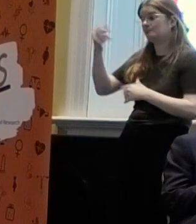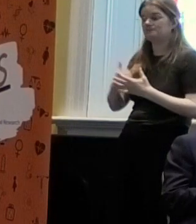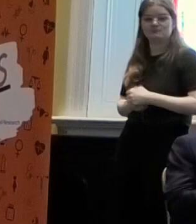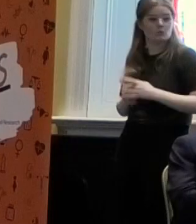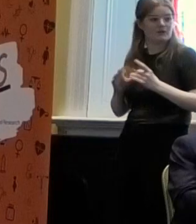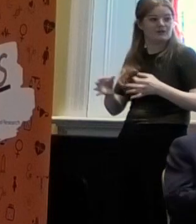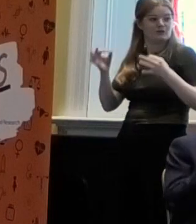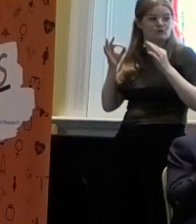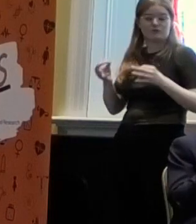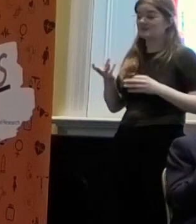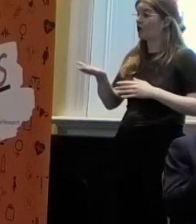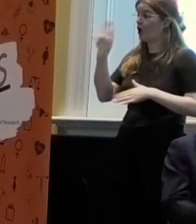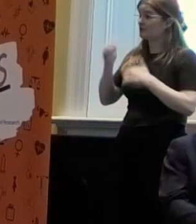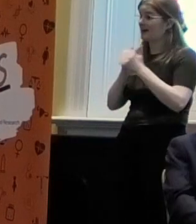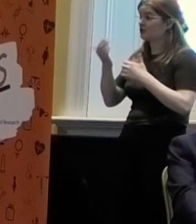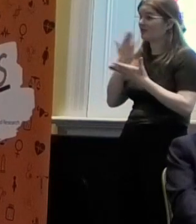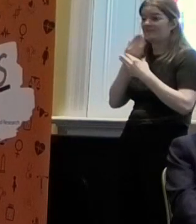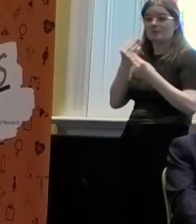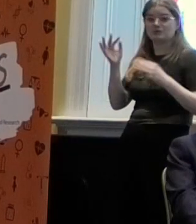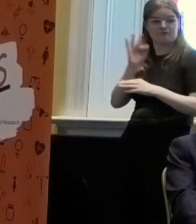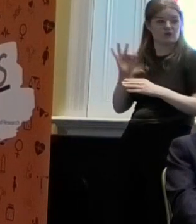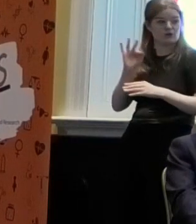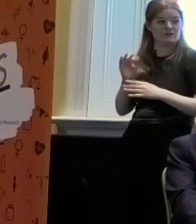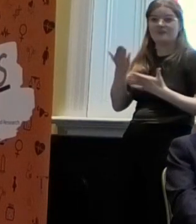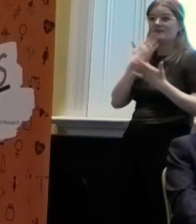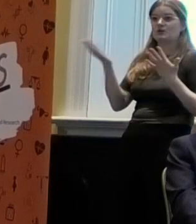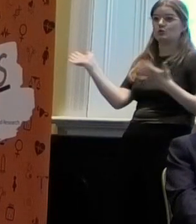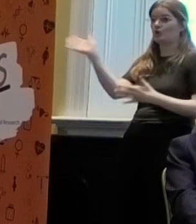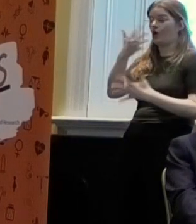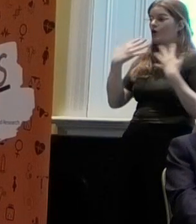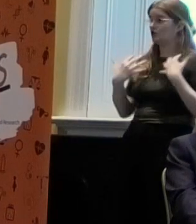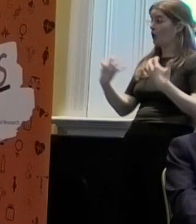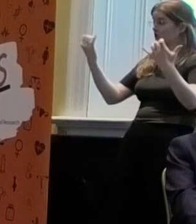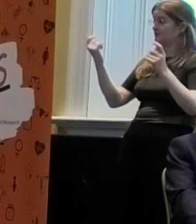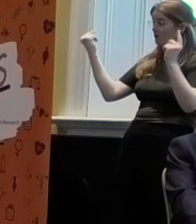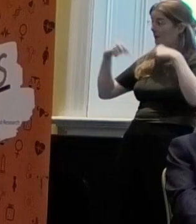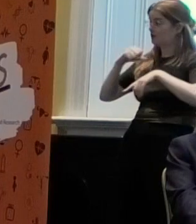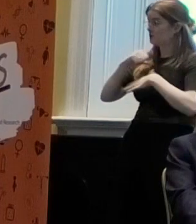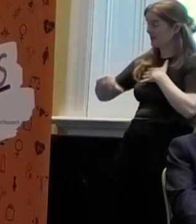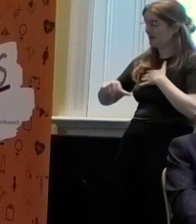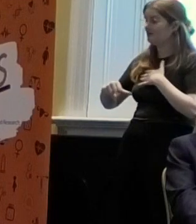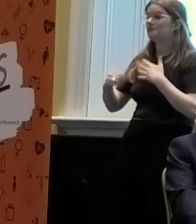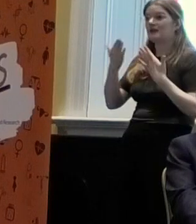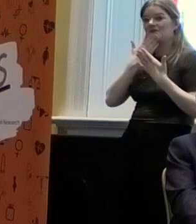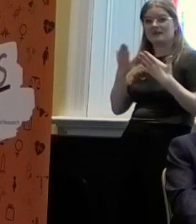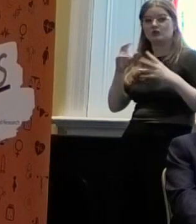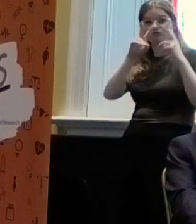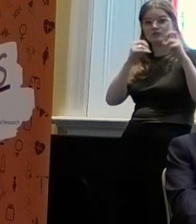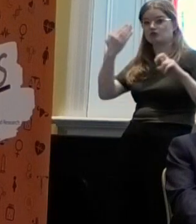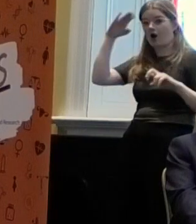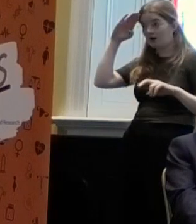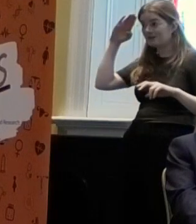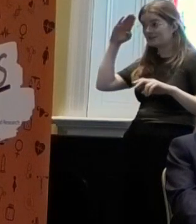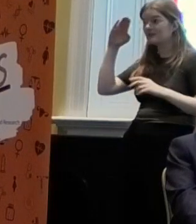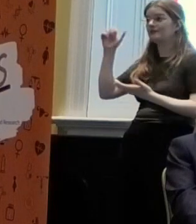that's a brilliant call to action to end on. Thank you so much, Fergal. Thank you to everybody for coming along today. Thank you, Research Ireland,